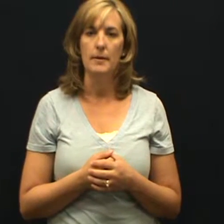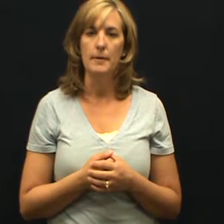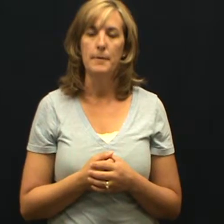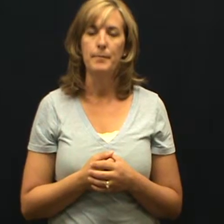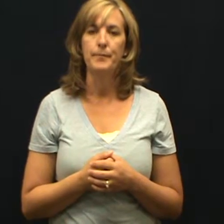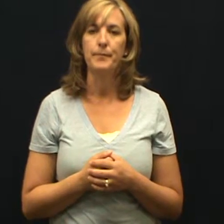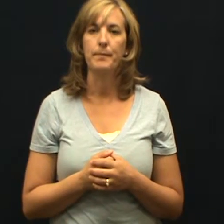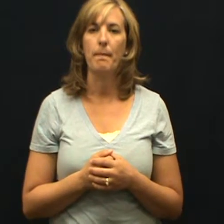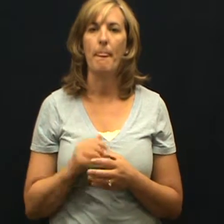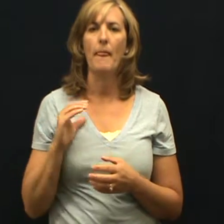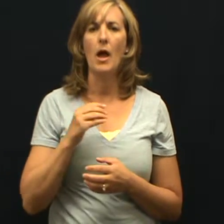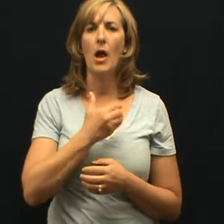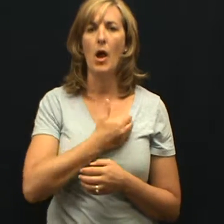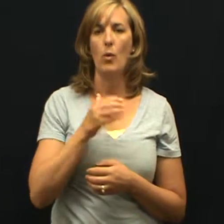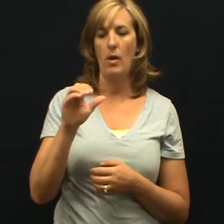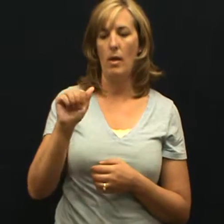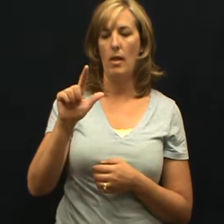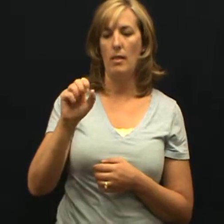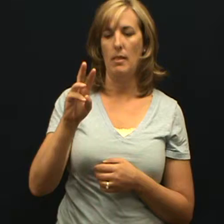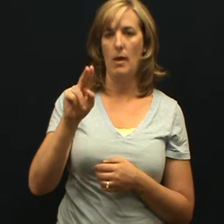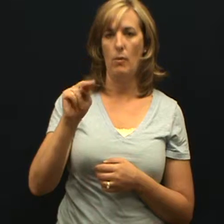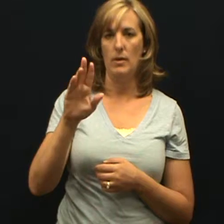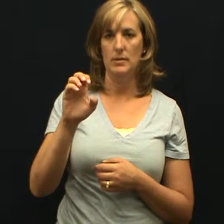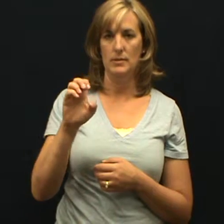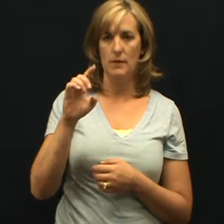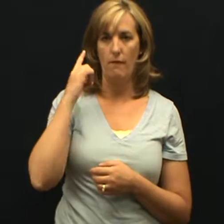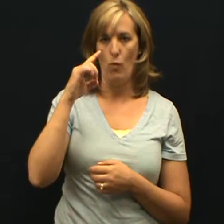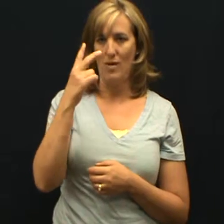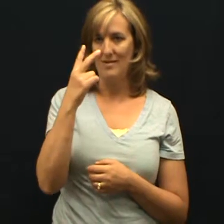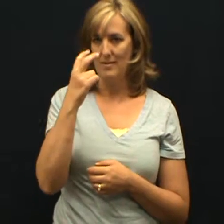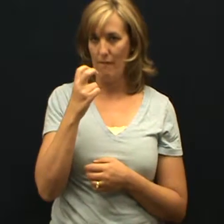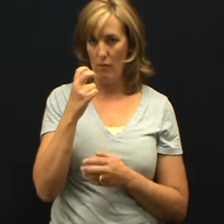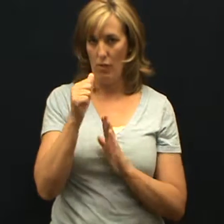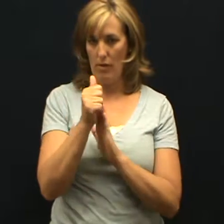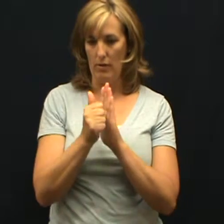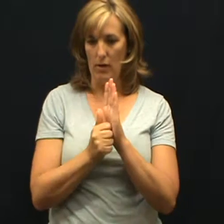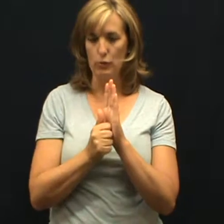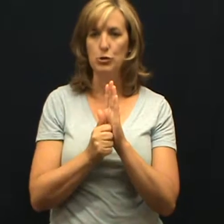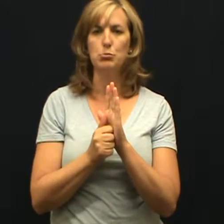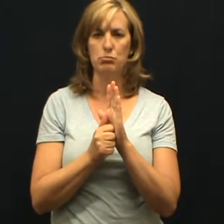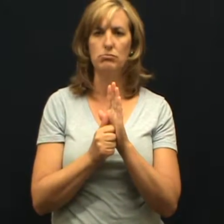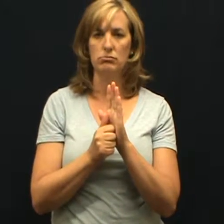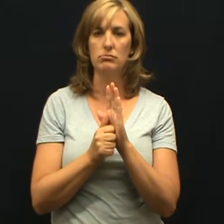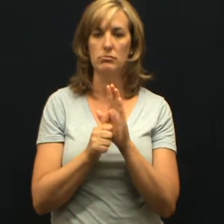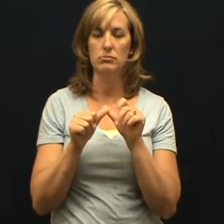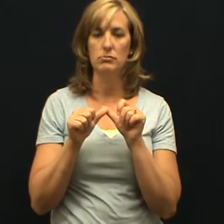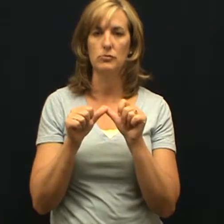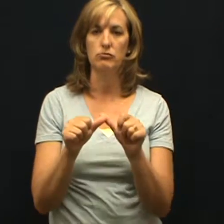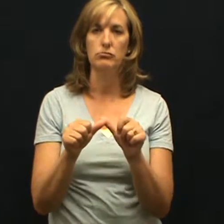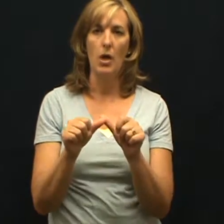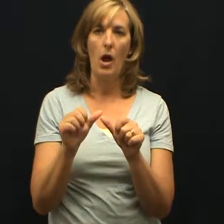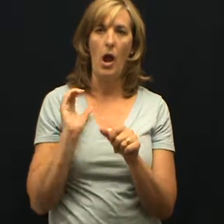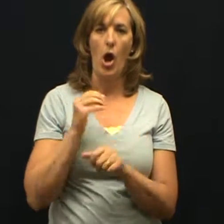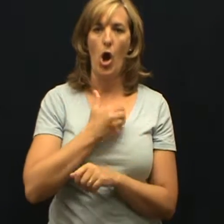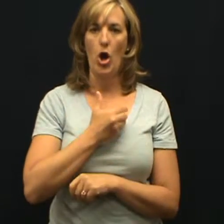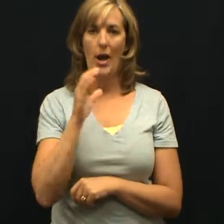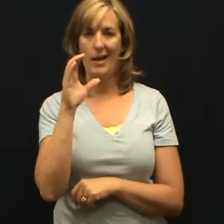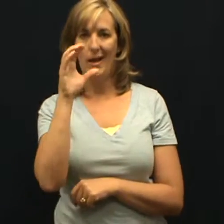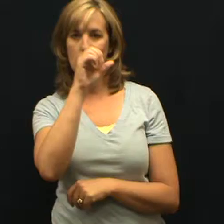our allowance for doubtful accounts, again, remains what our estimate of all of our uncollectible